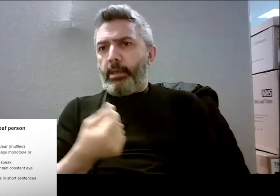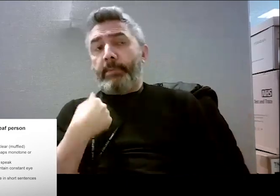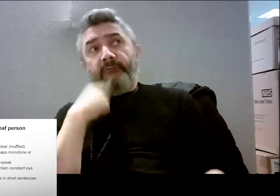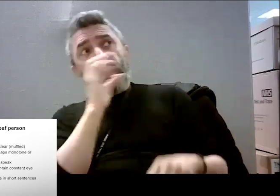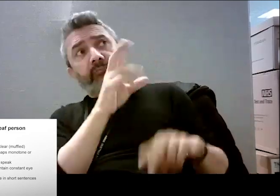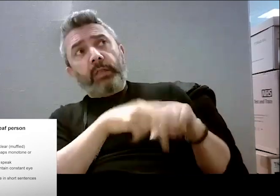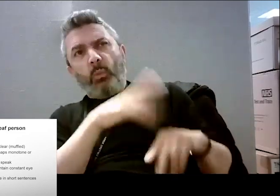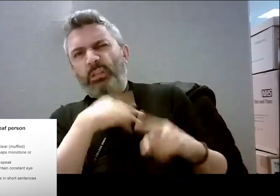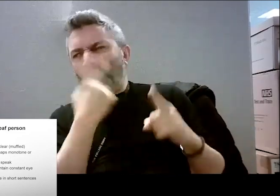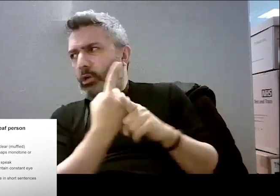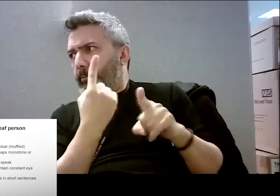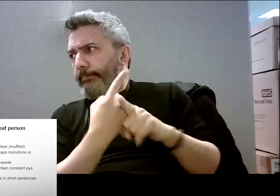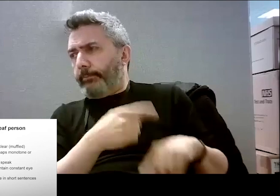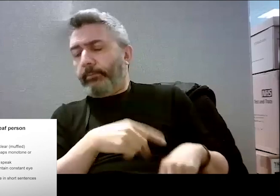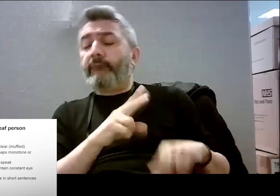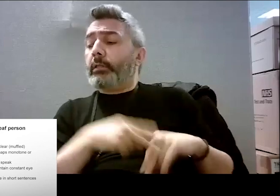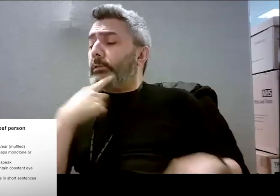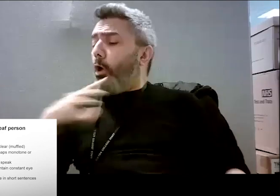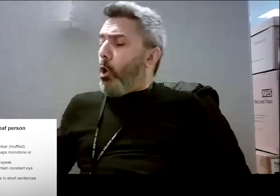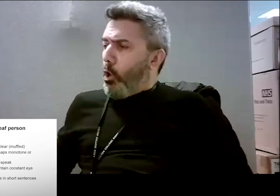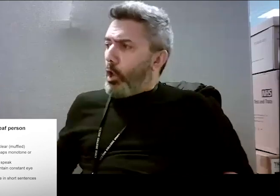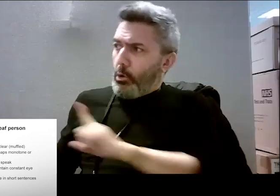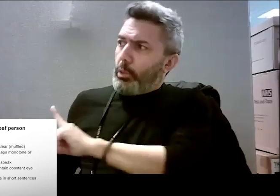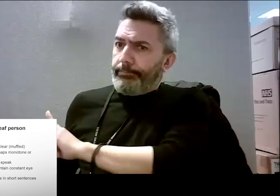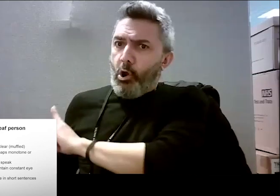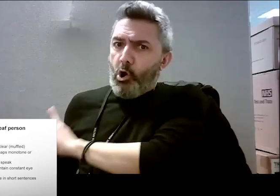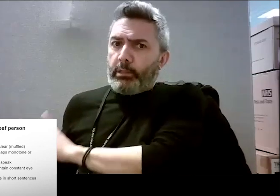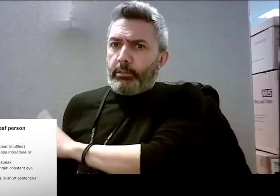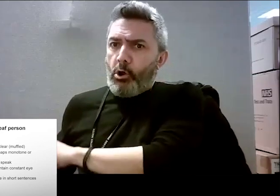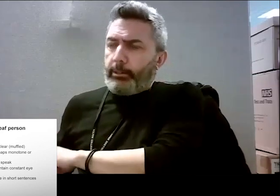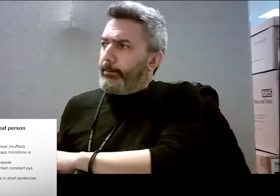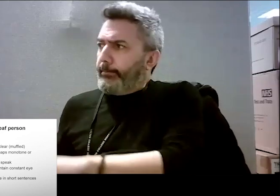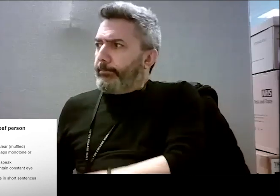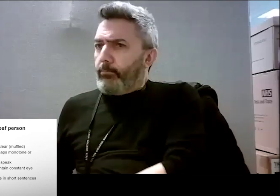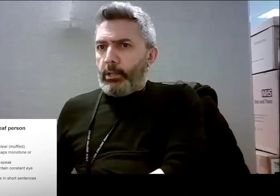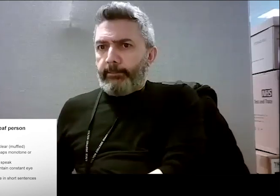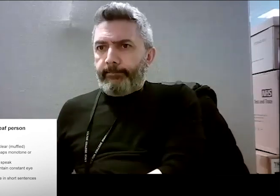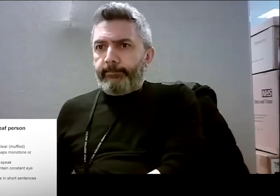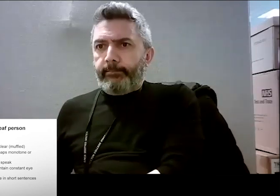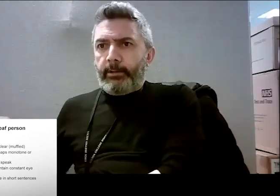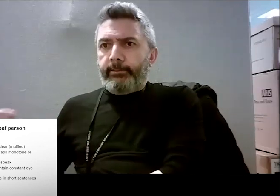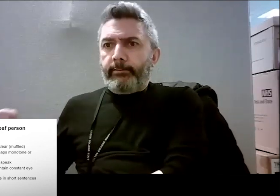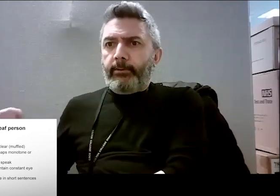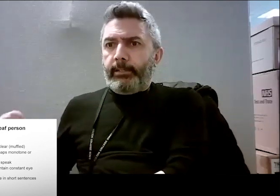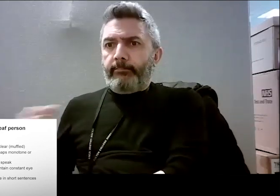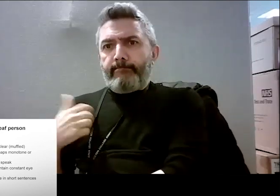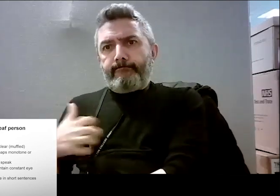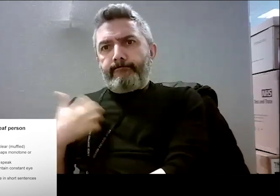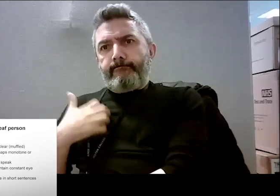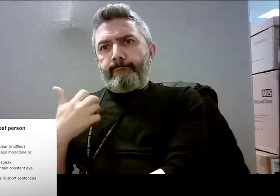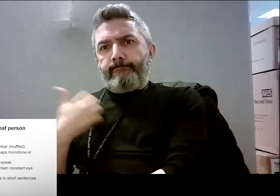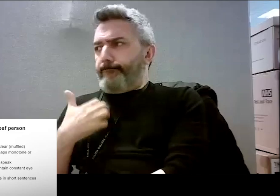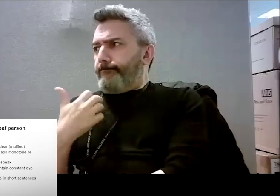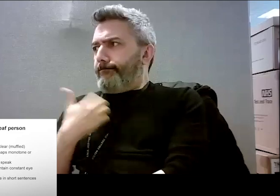something, and I was asking what he was talking about. He told me to wait, hold, wait. And I was getting